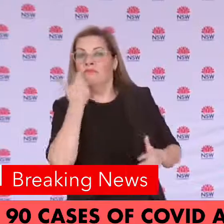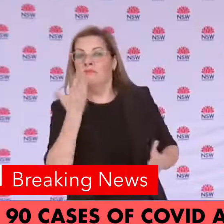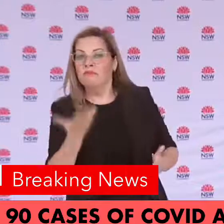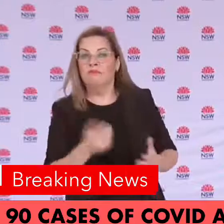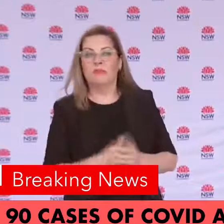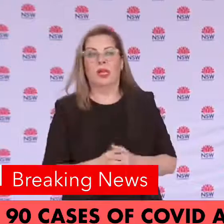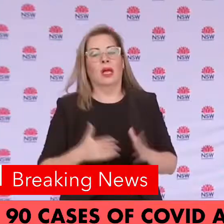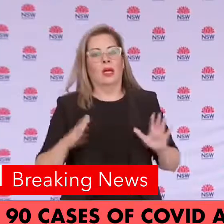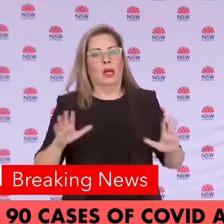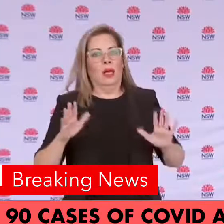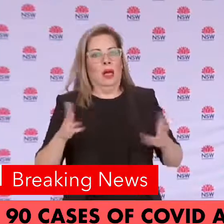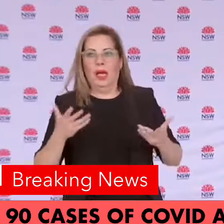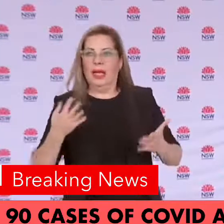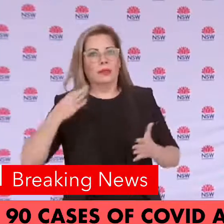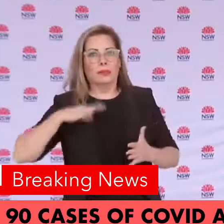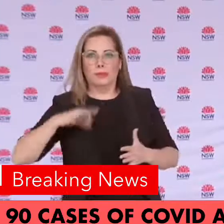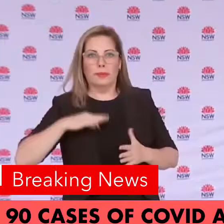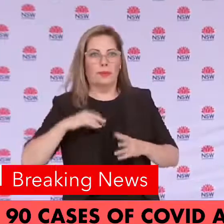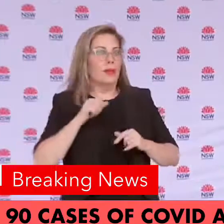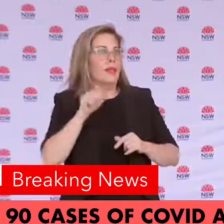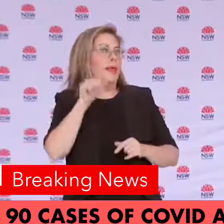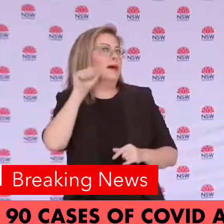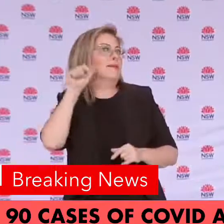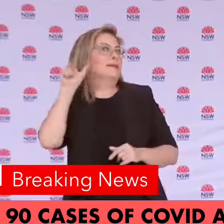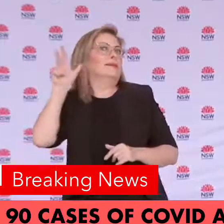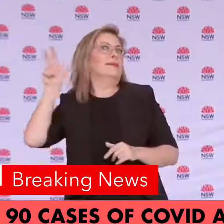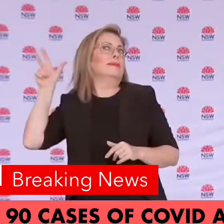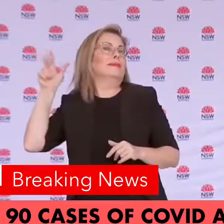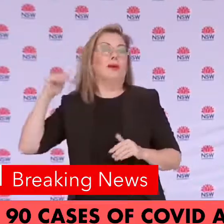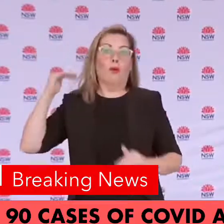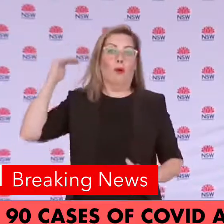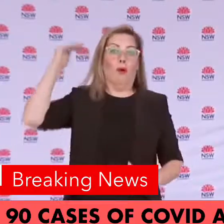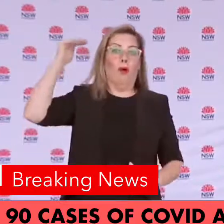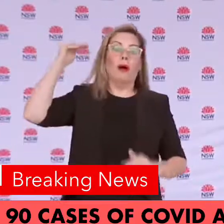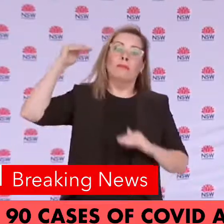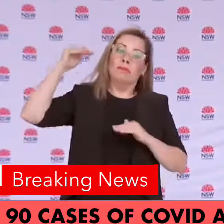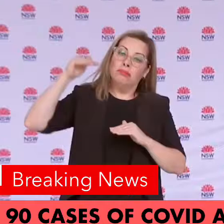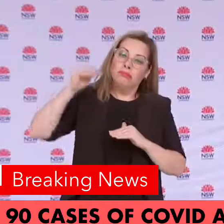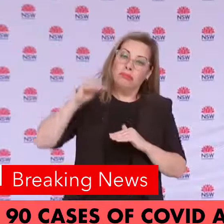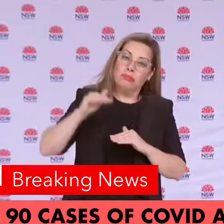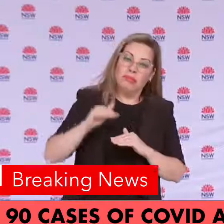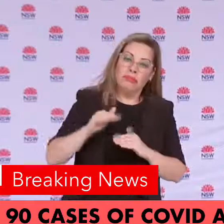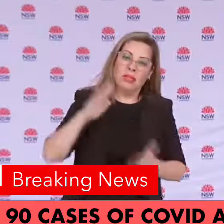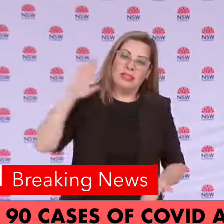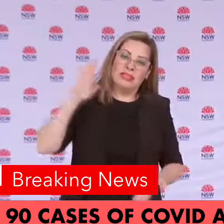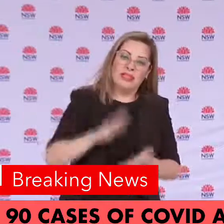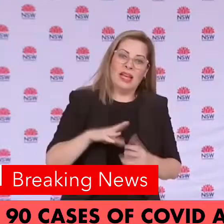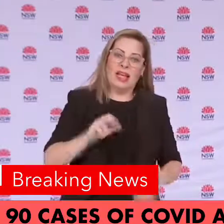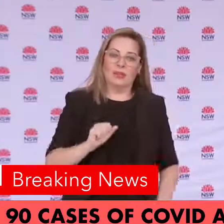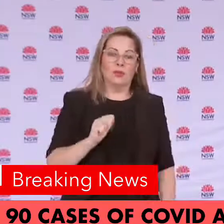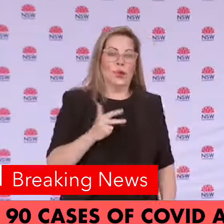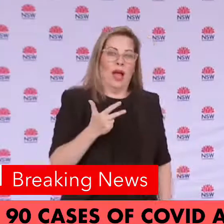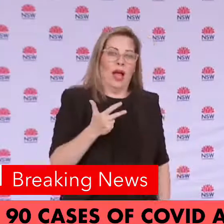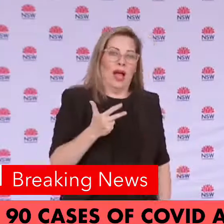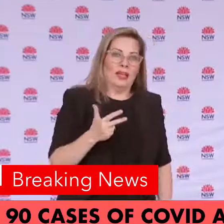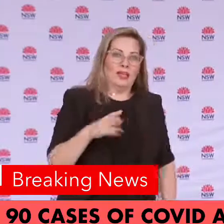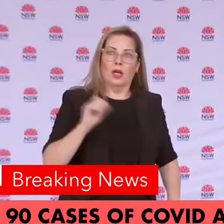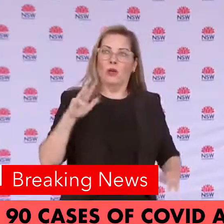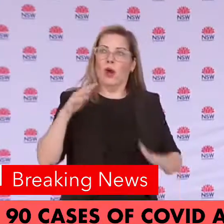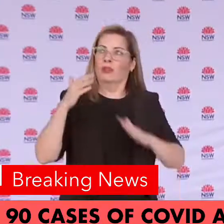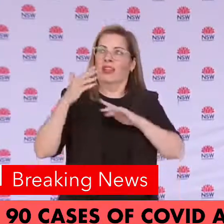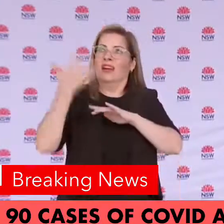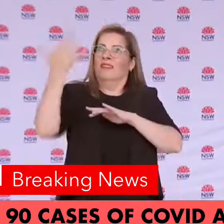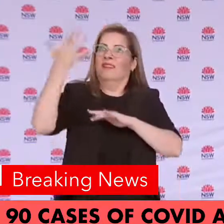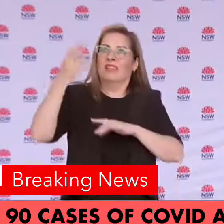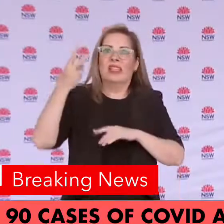or 3 days ago. So it does give me a degree of comfort that now we're hovering around, you know, single-digit numbers as opposed to mid-teens